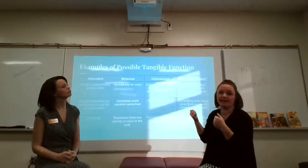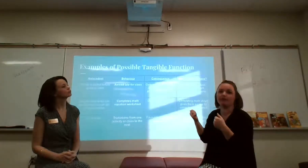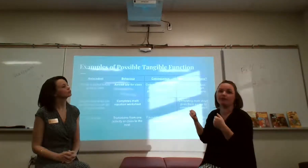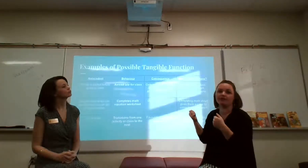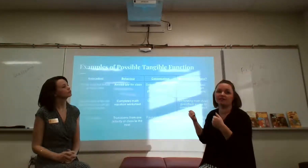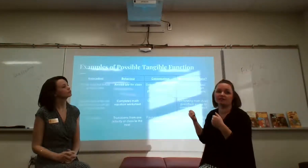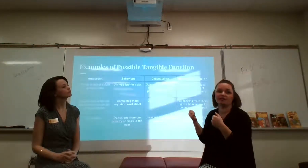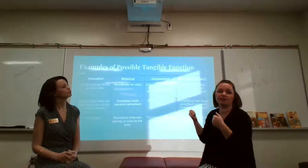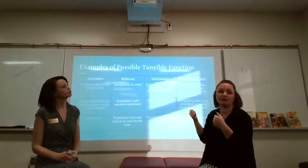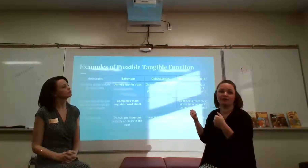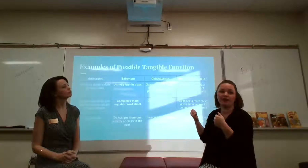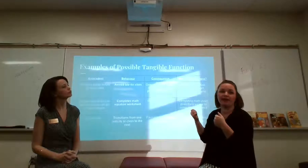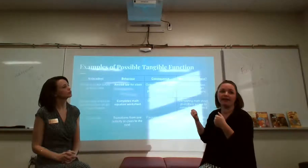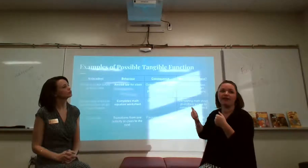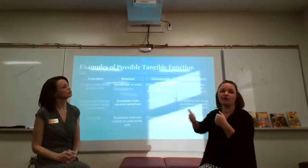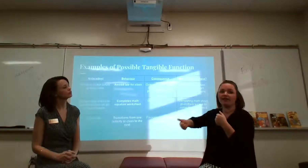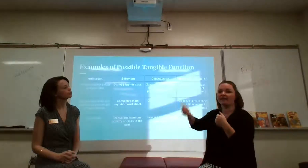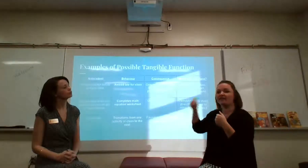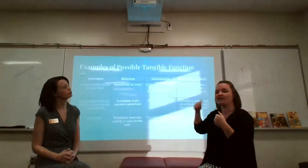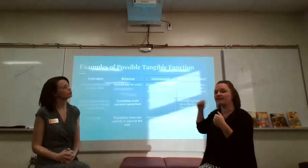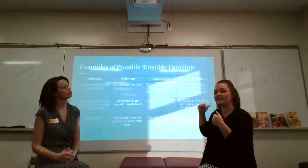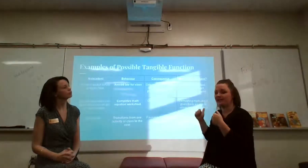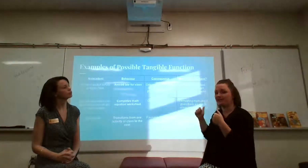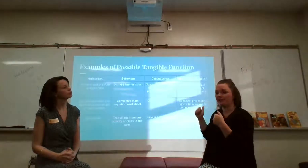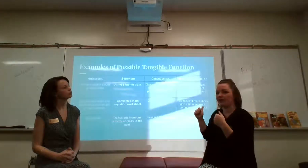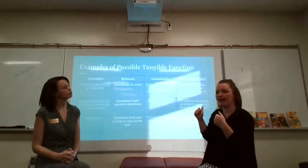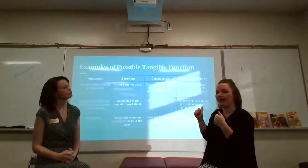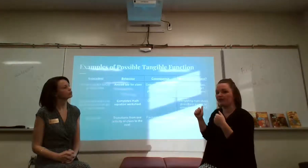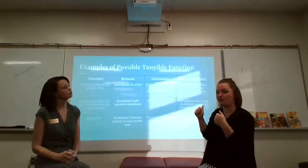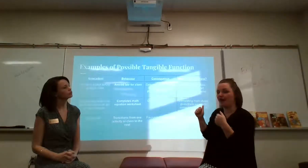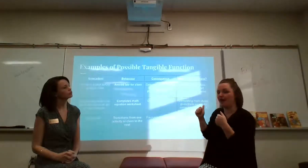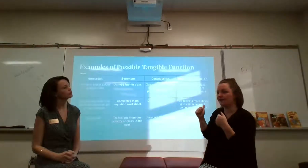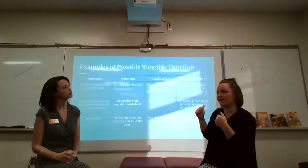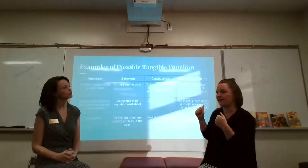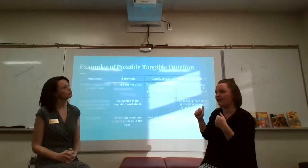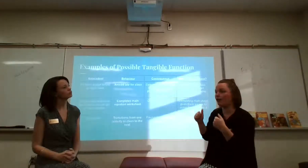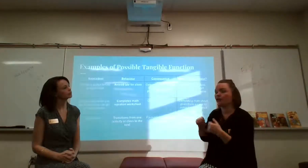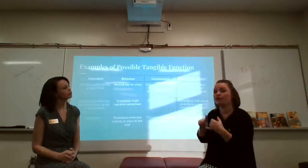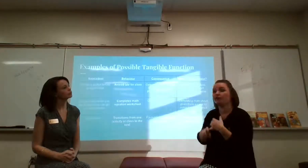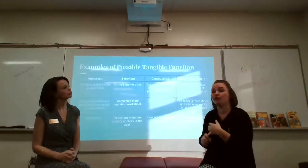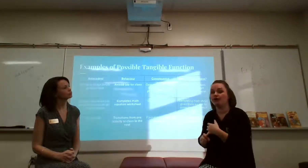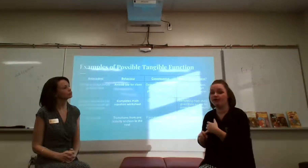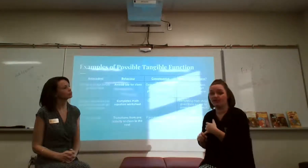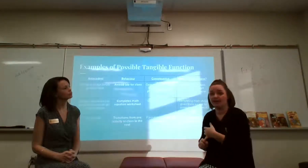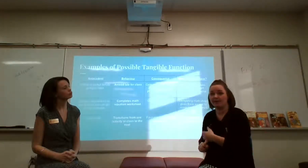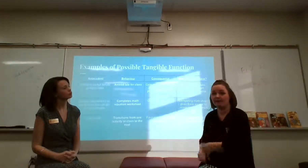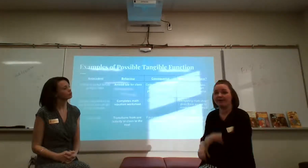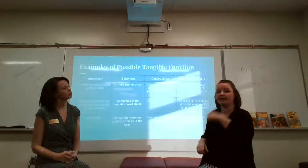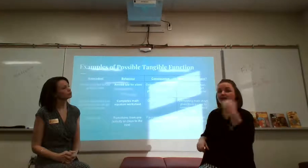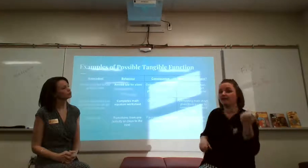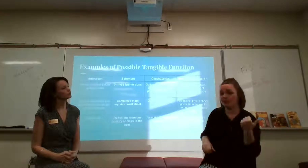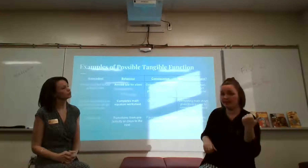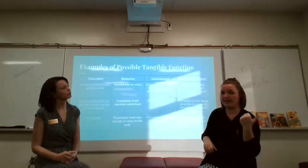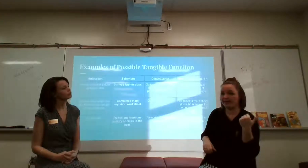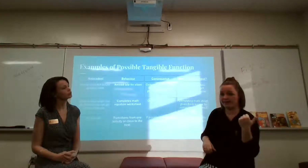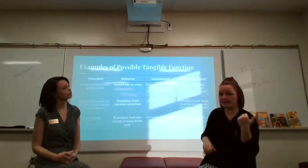time you get to talk on your phone, right? So that could have successfully allowed you to access a phone if you know that every time you're late, you are then sent out to